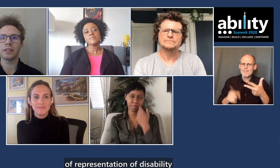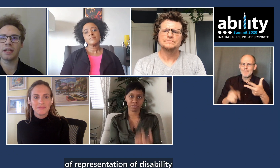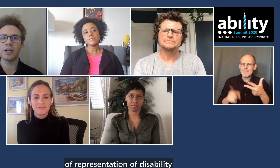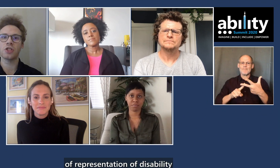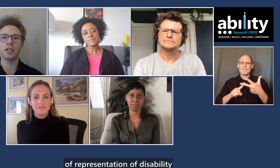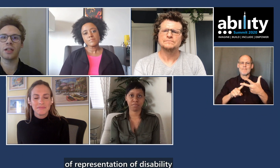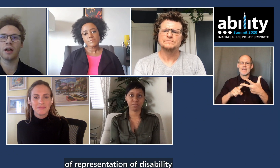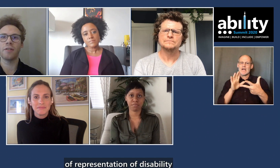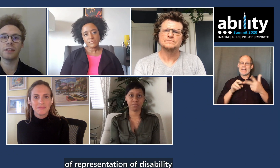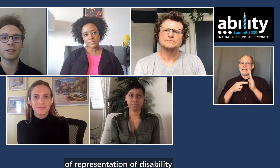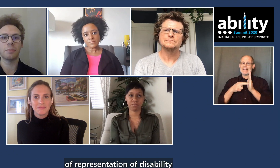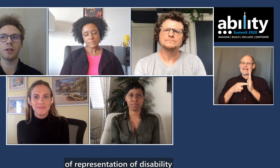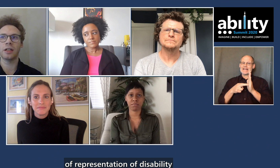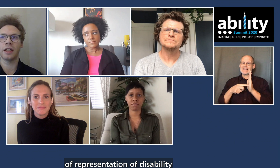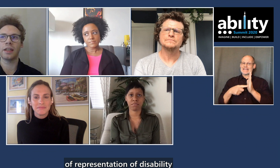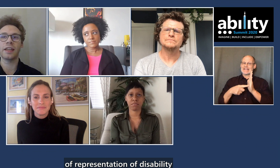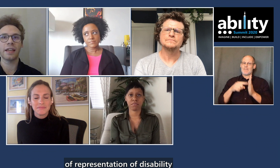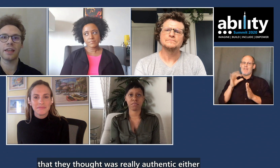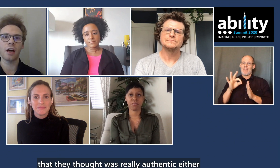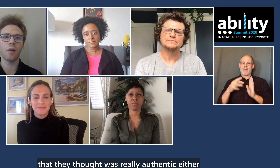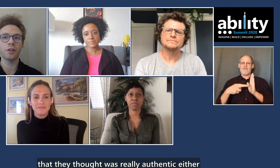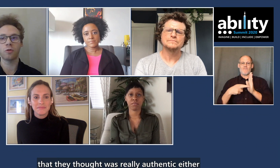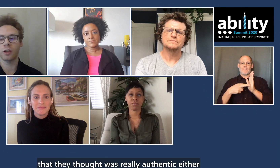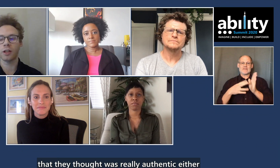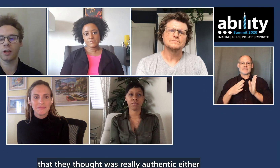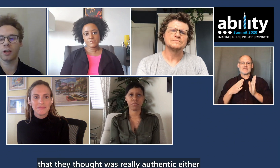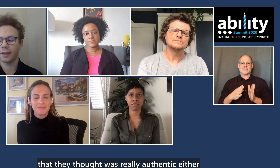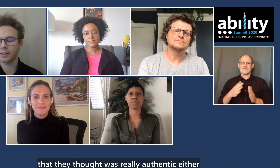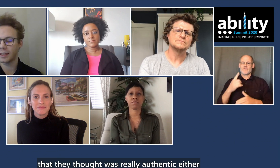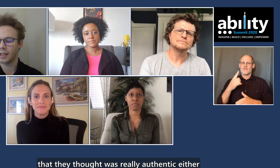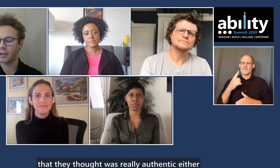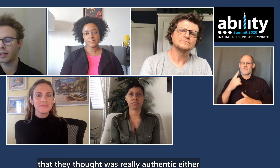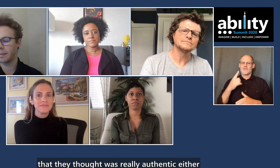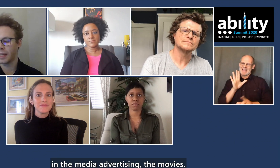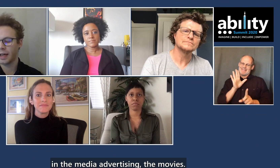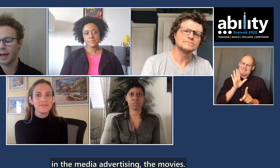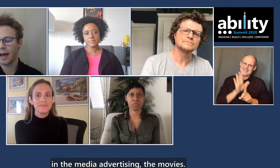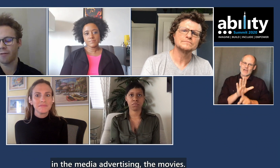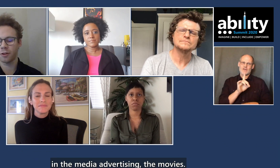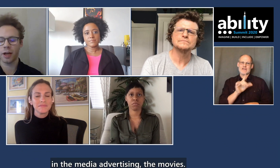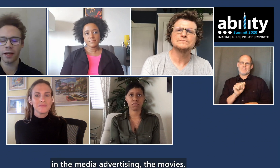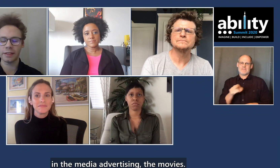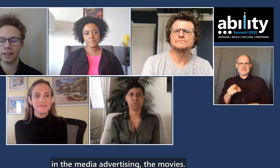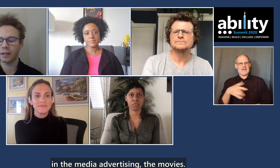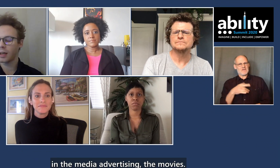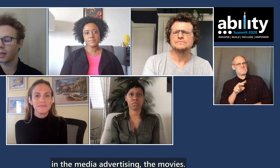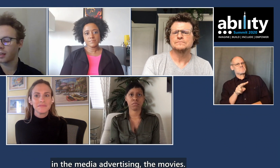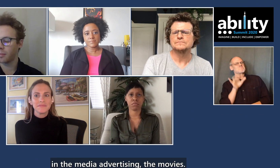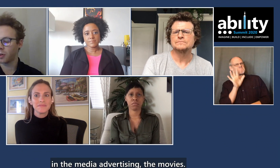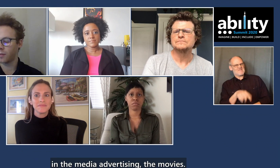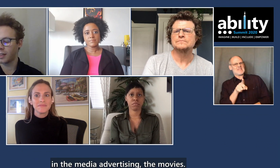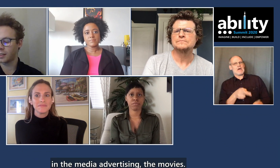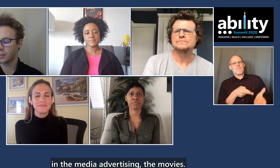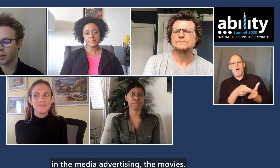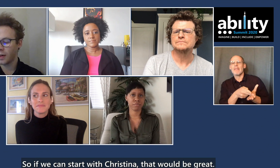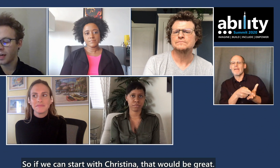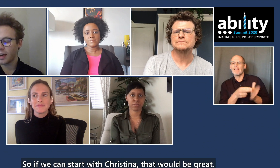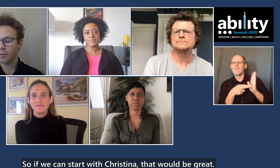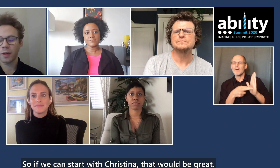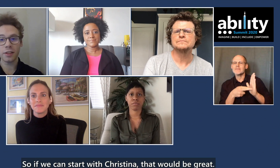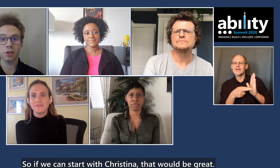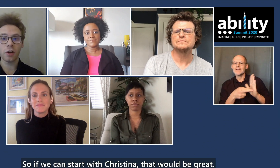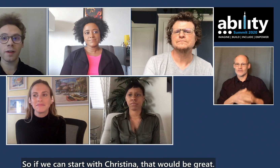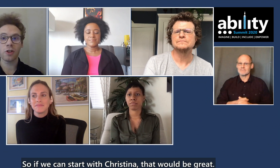of representation of disability that they thought was really authentic, either in media, advertising, the movies.